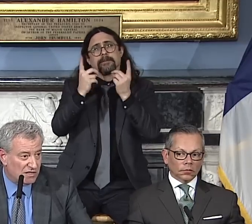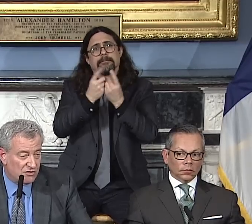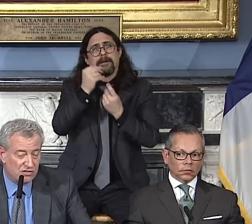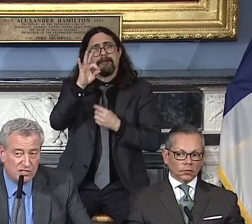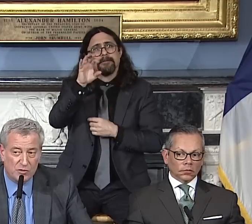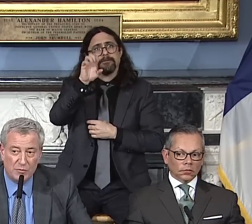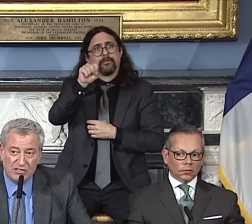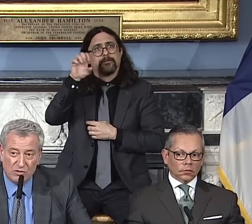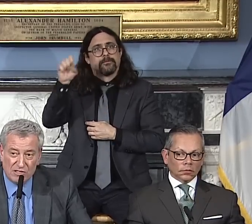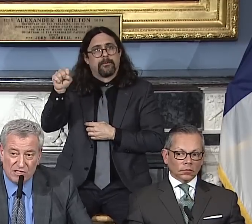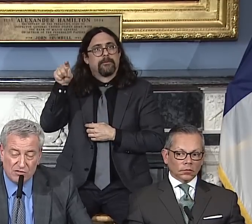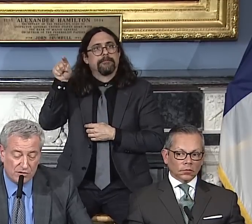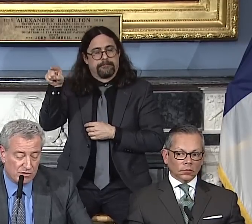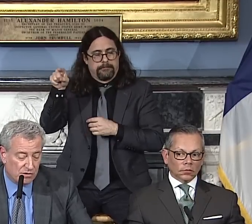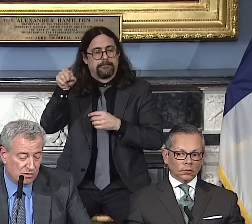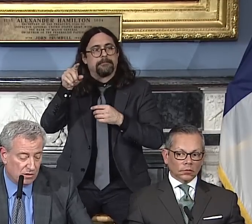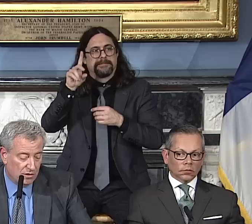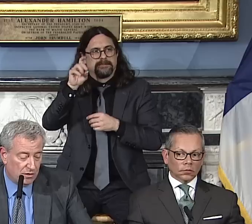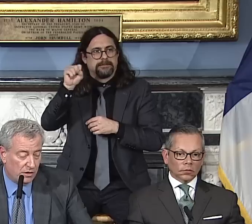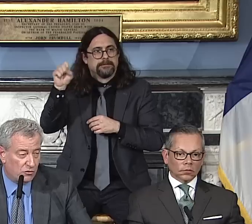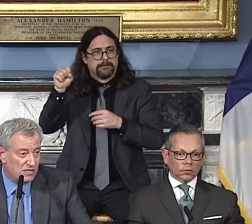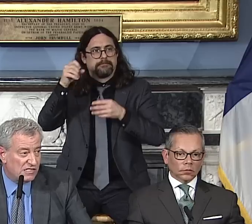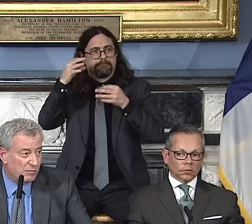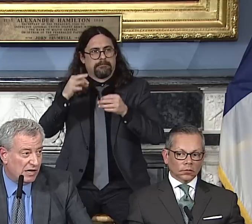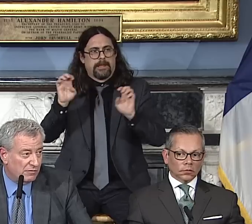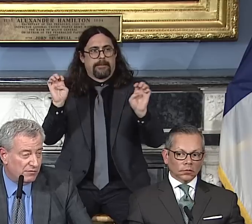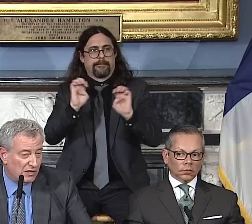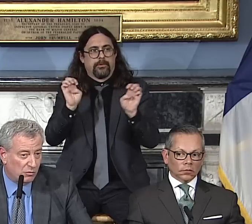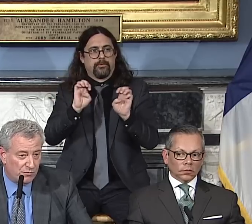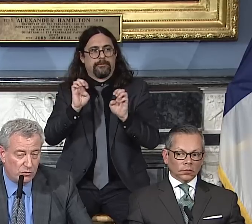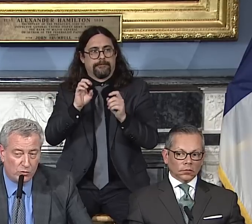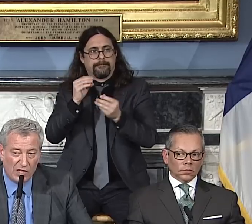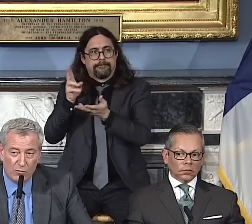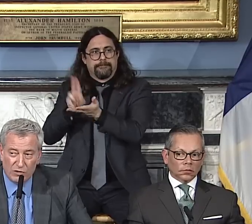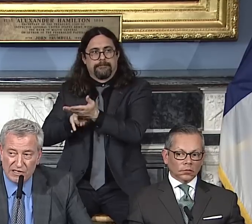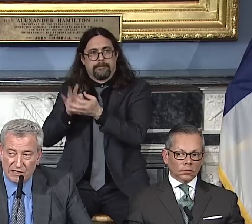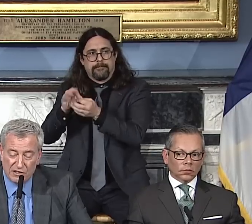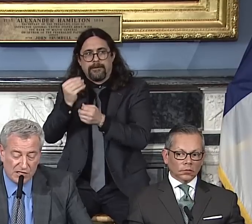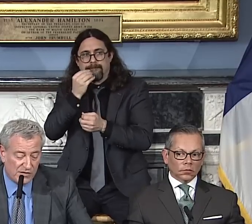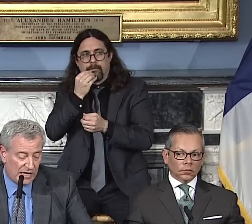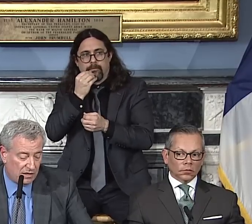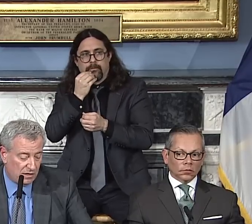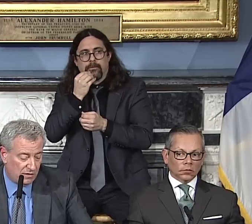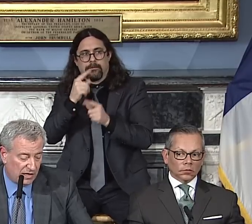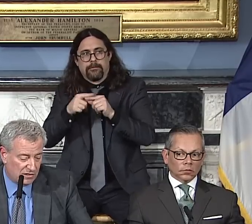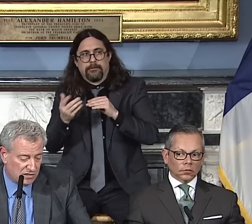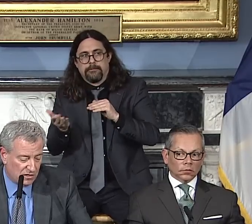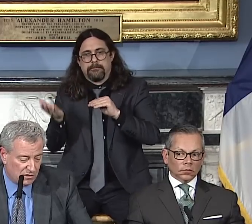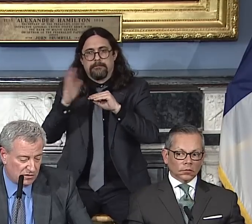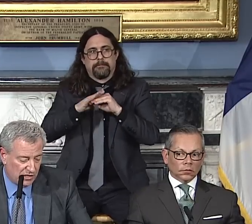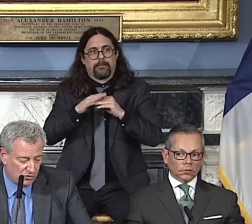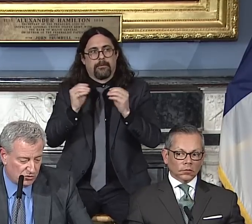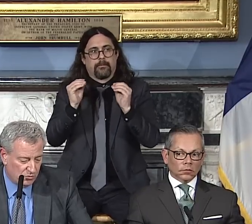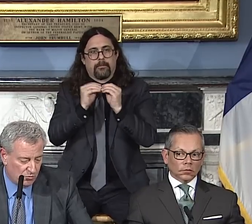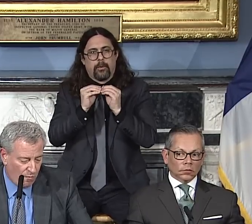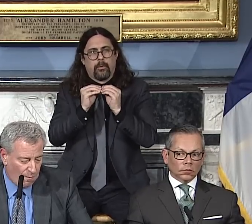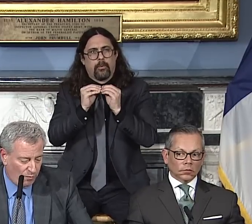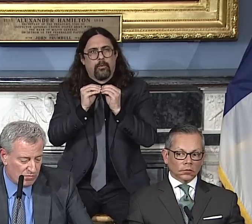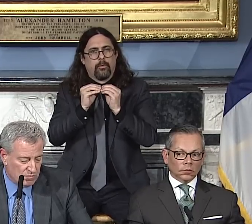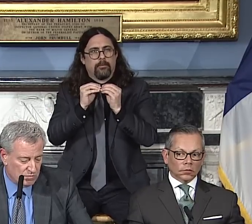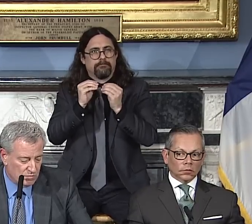nonprofit organizations, community-based organizations to increase the amount of available food. We'll have more details on that in the next day or